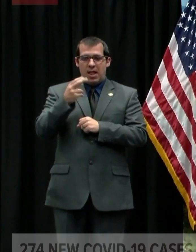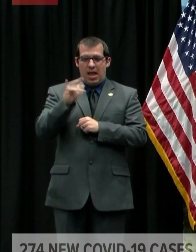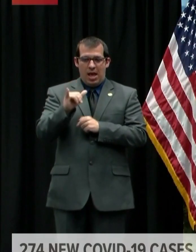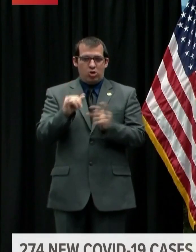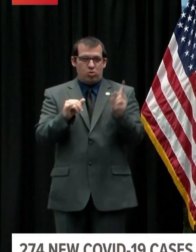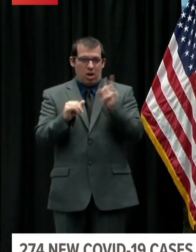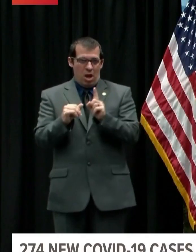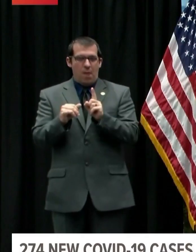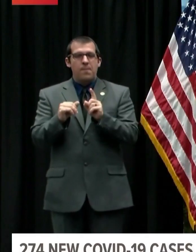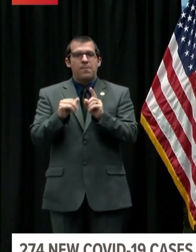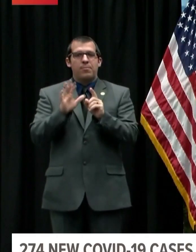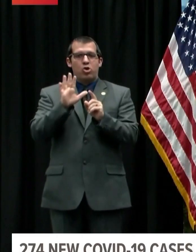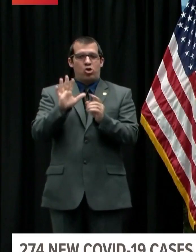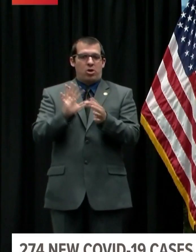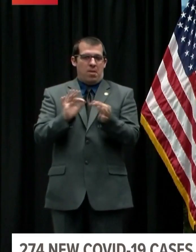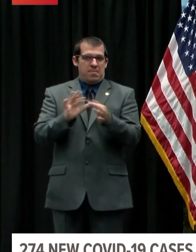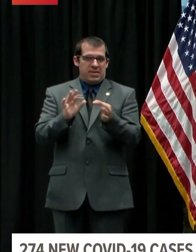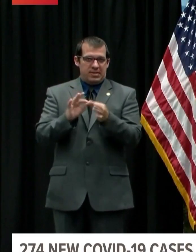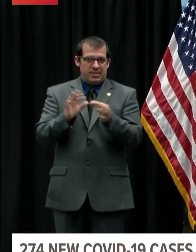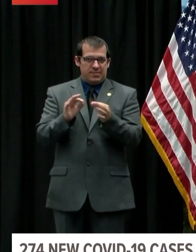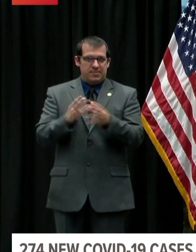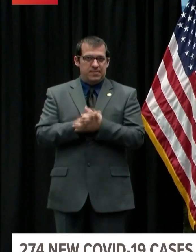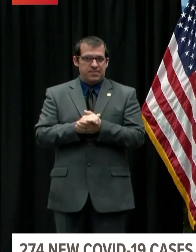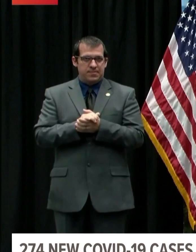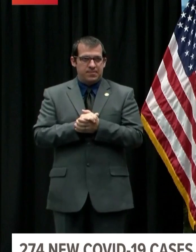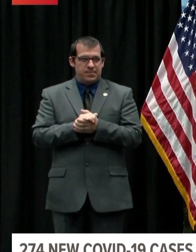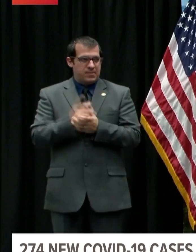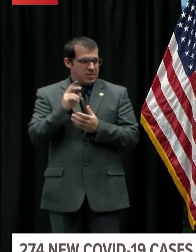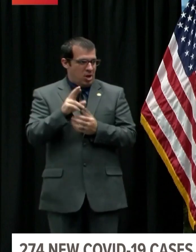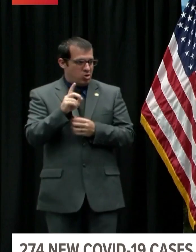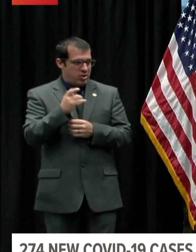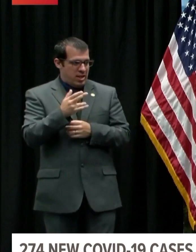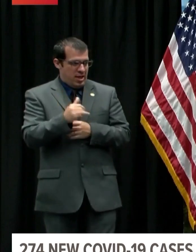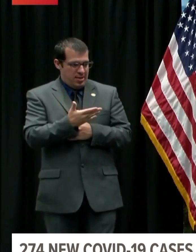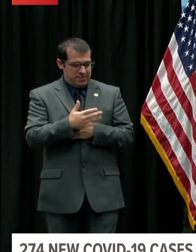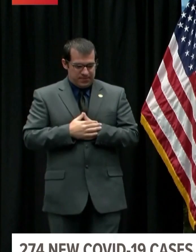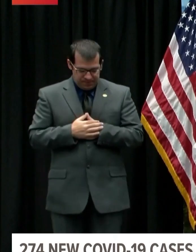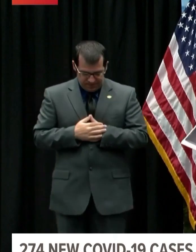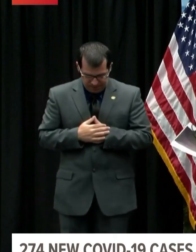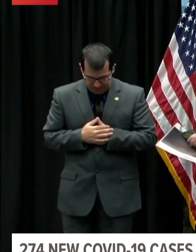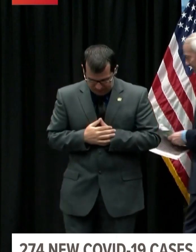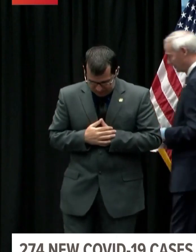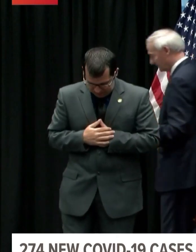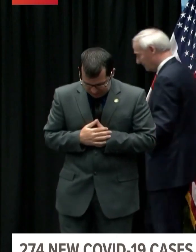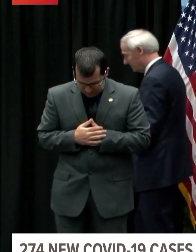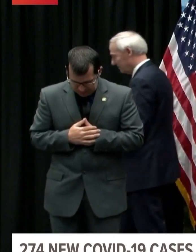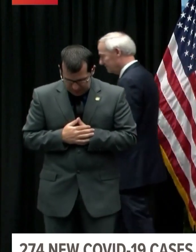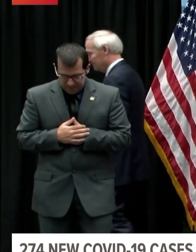to make her comments. Dr. Delahaye.